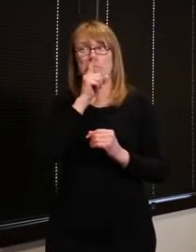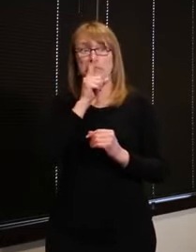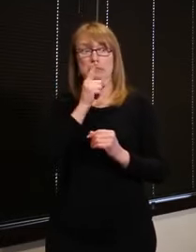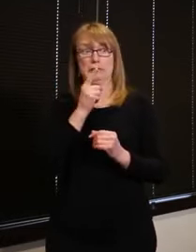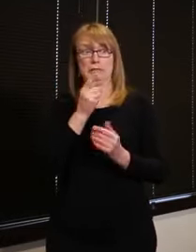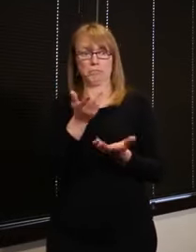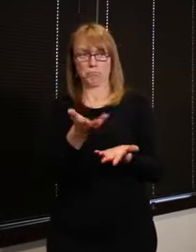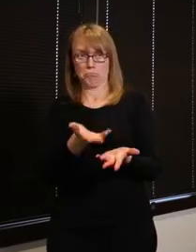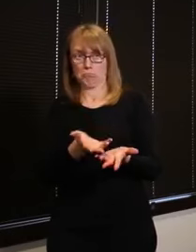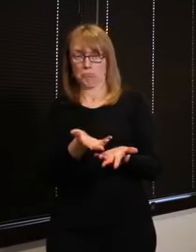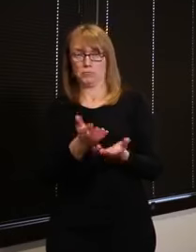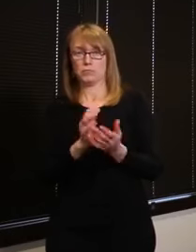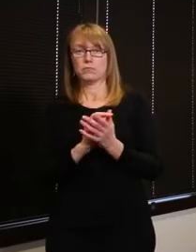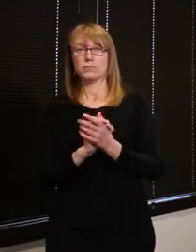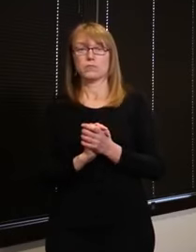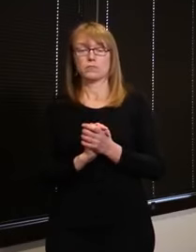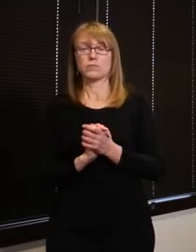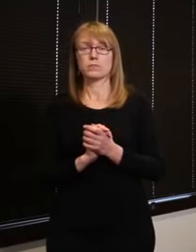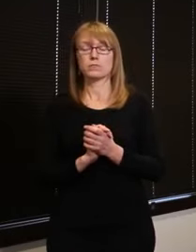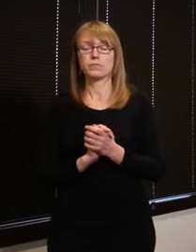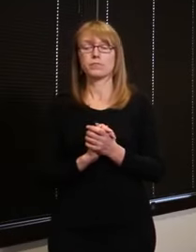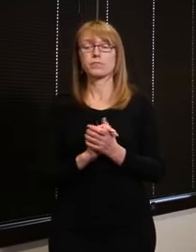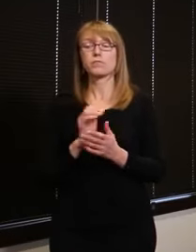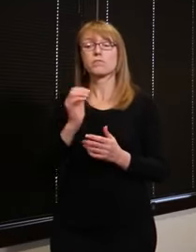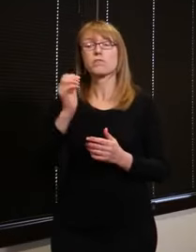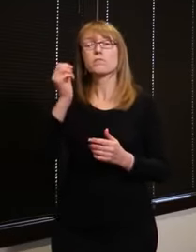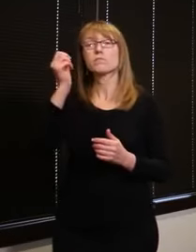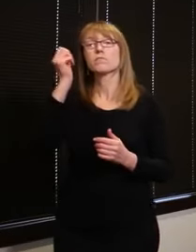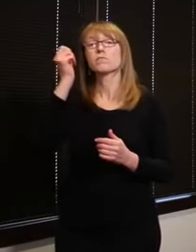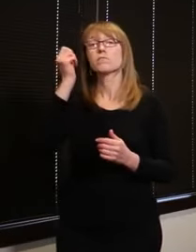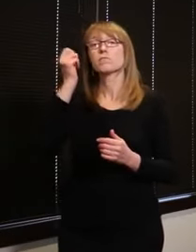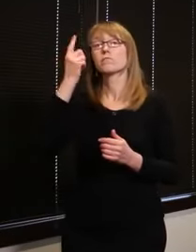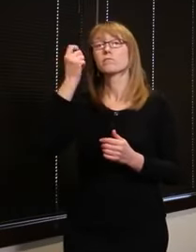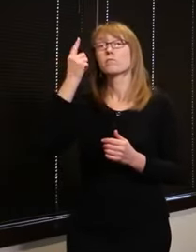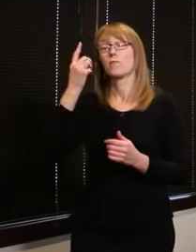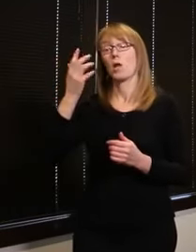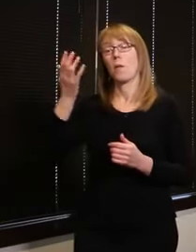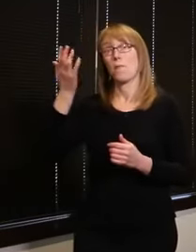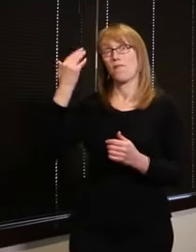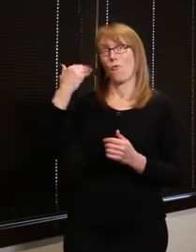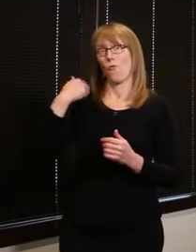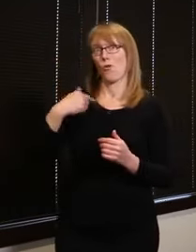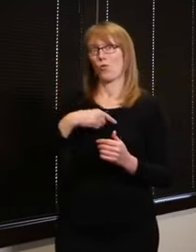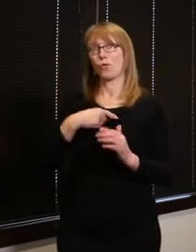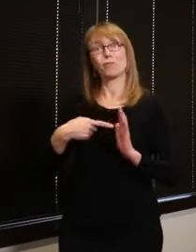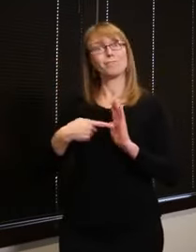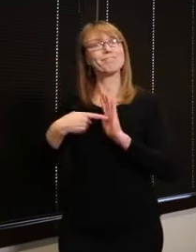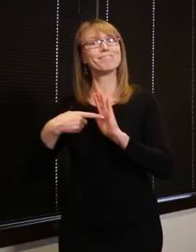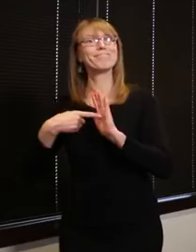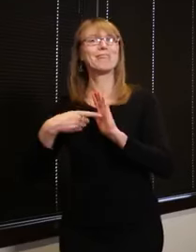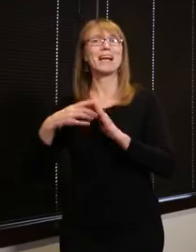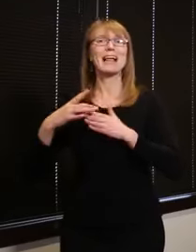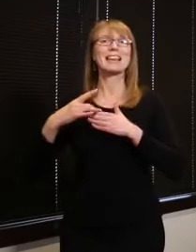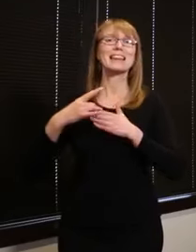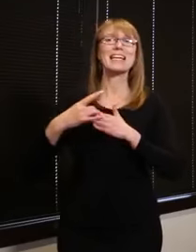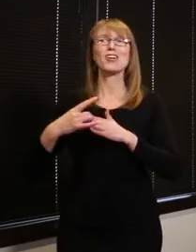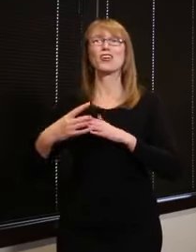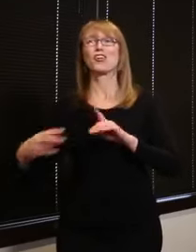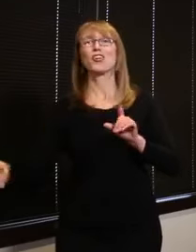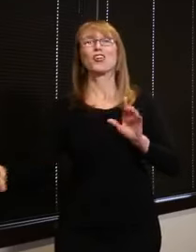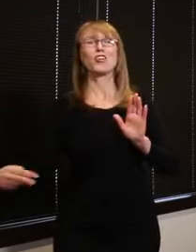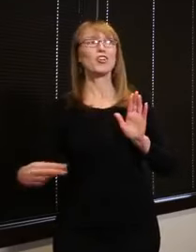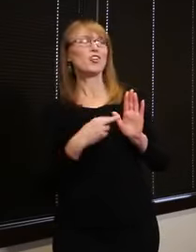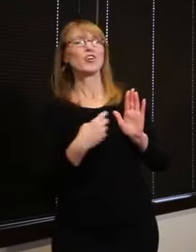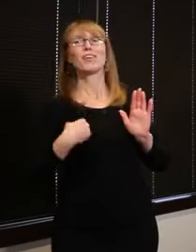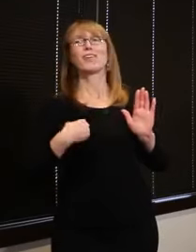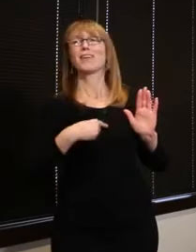We have, though, emerged from being a leader from a couple of weeks ago further down